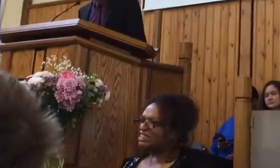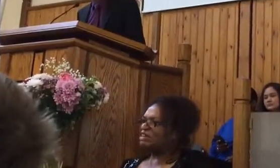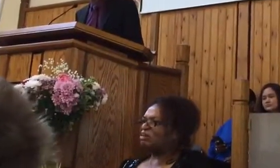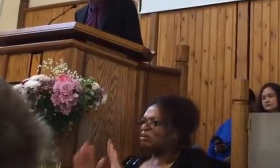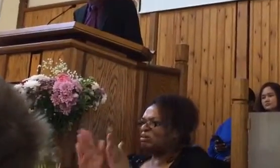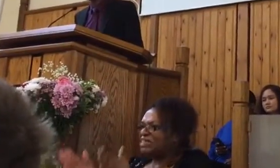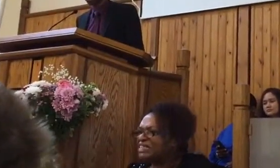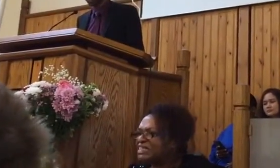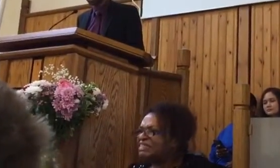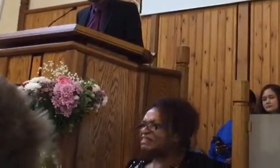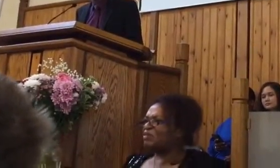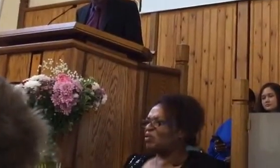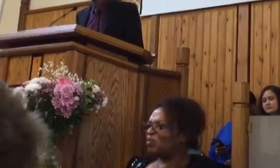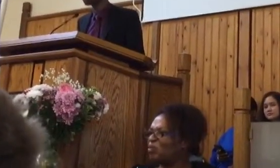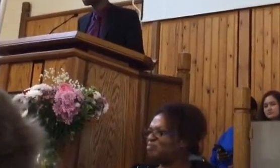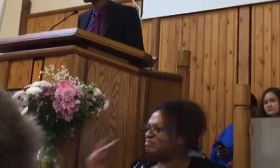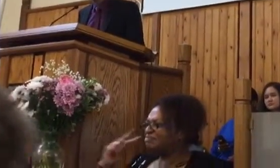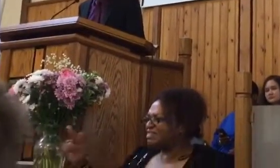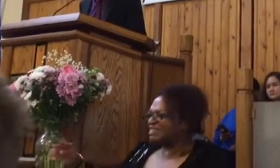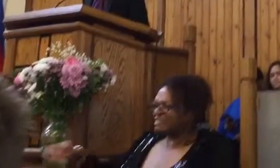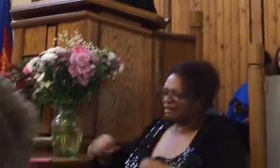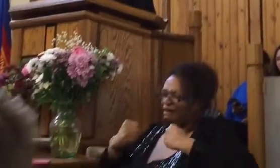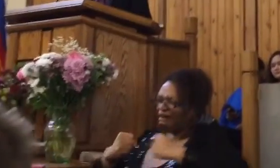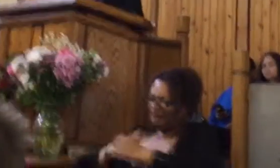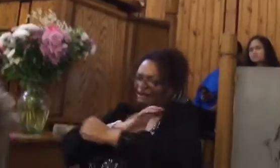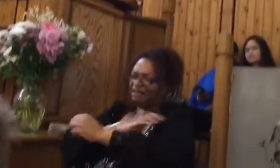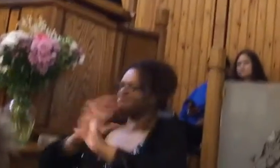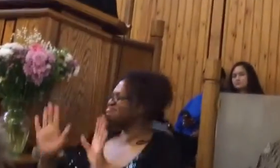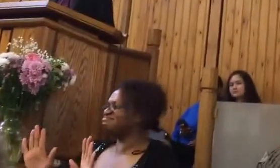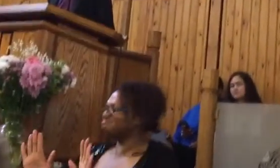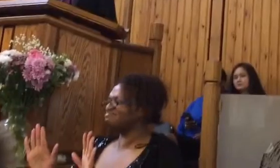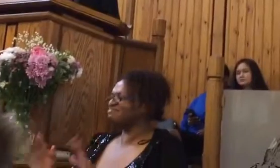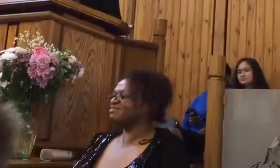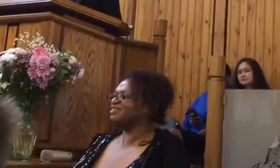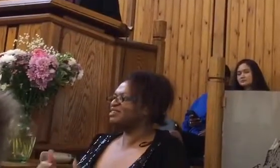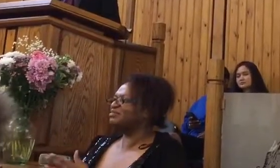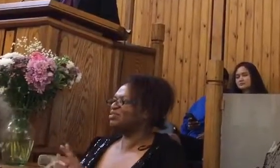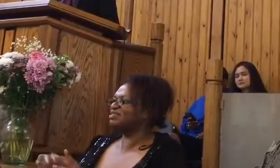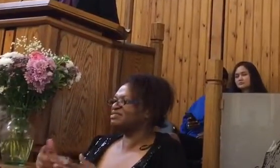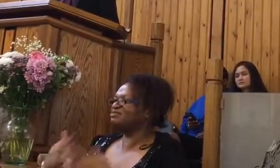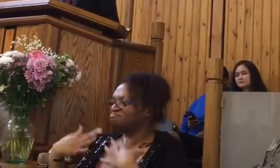the way I listen to my parents show that I honor them?